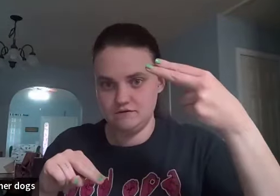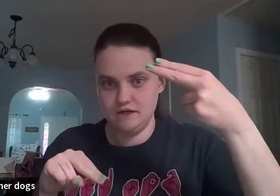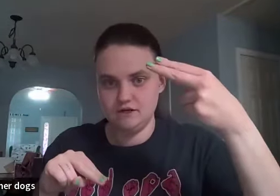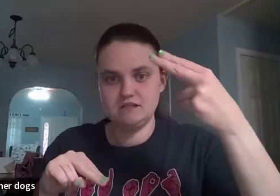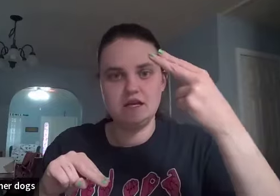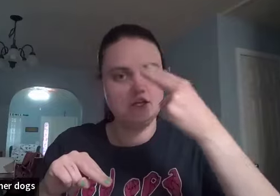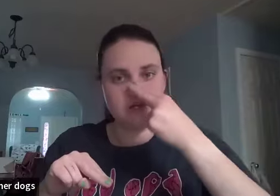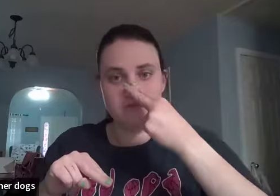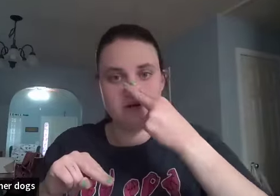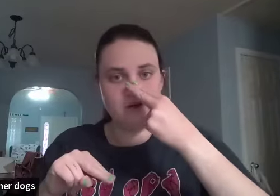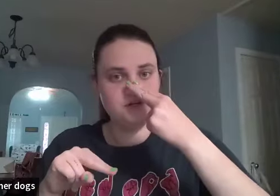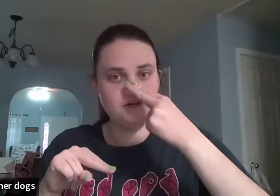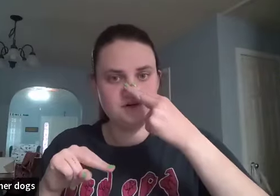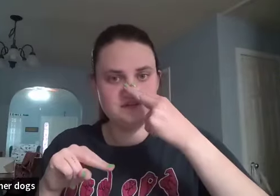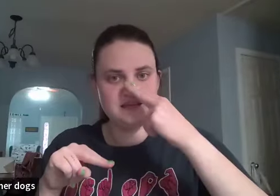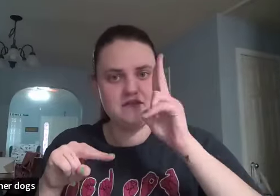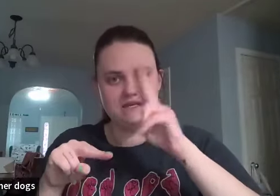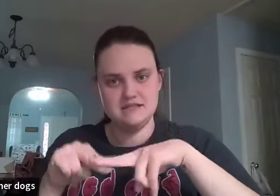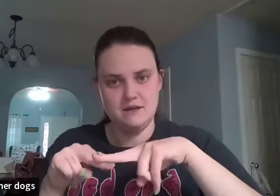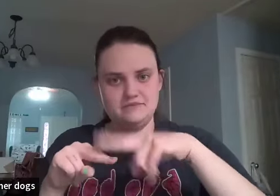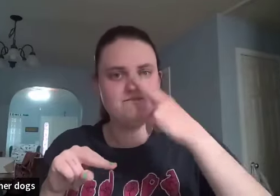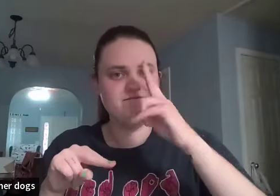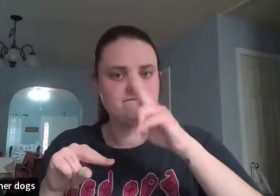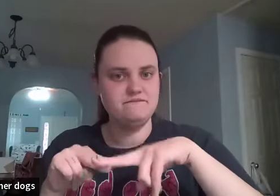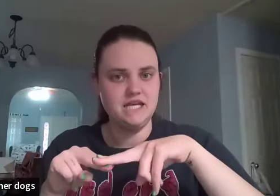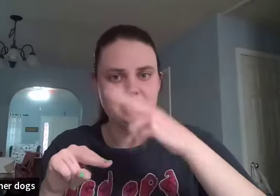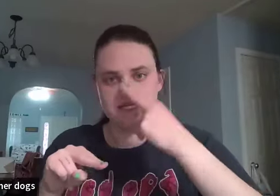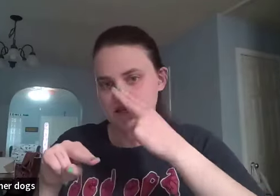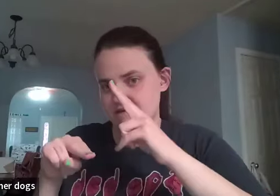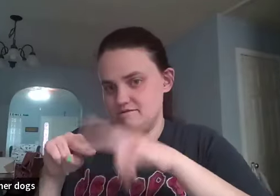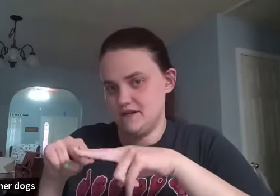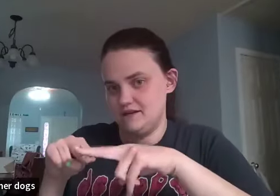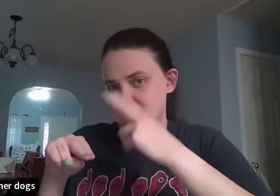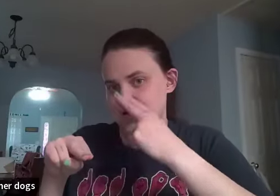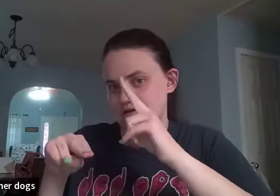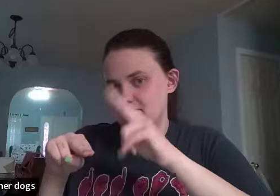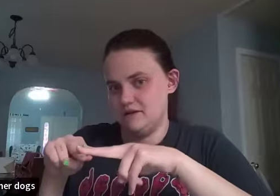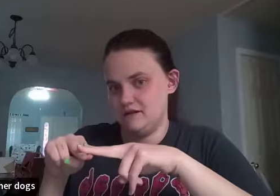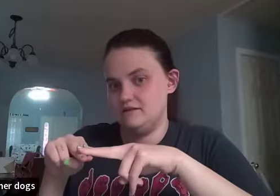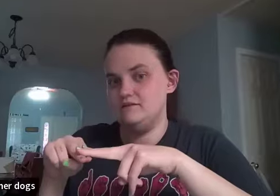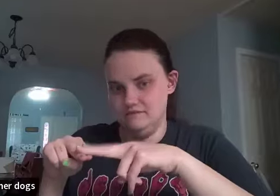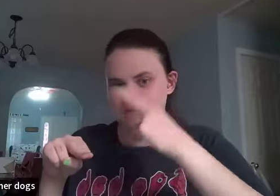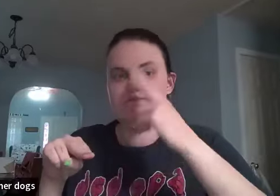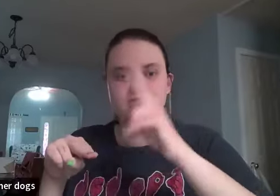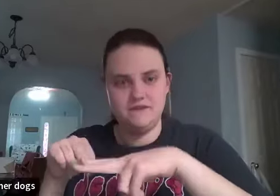two fingers. You're going to put it on your nose and then tap. Fun, fun, fun,